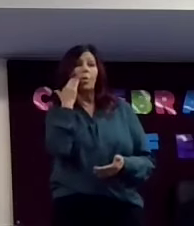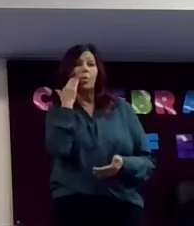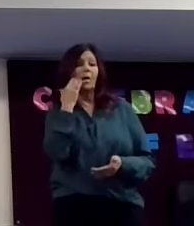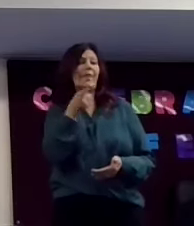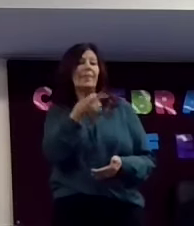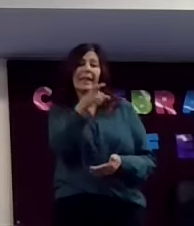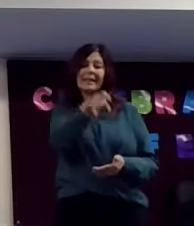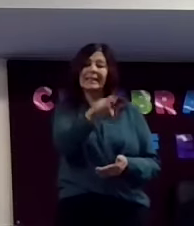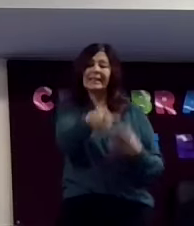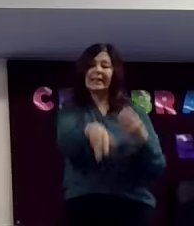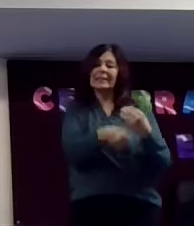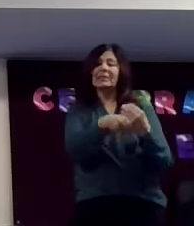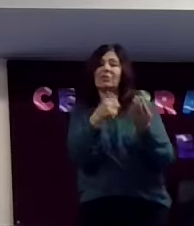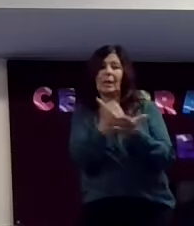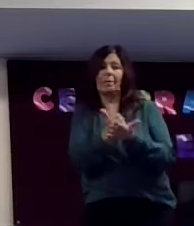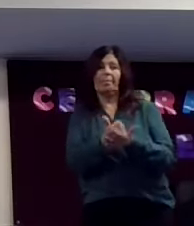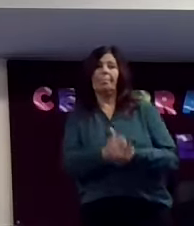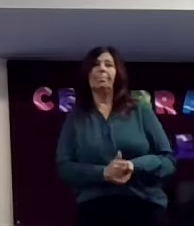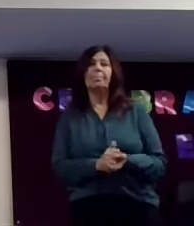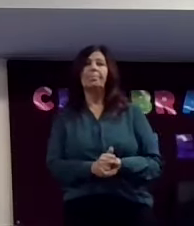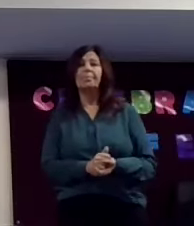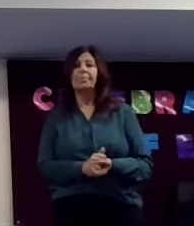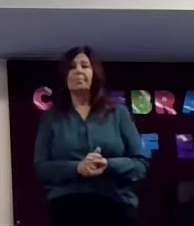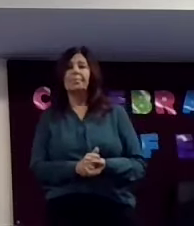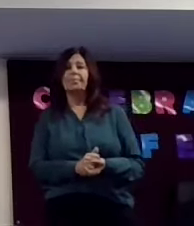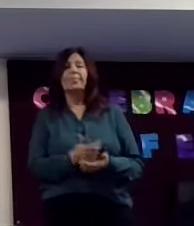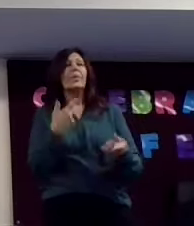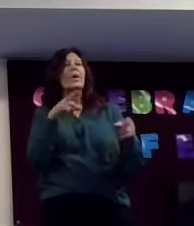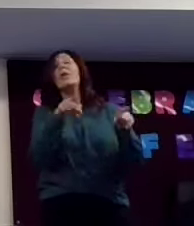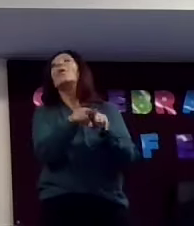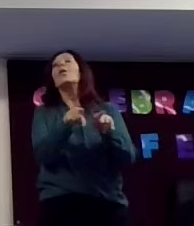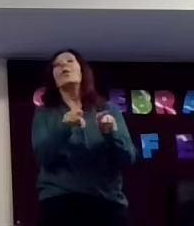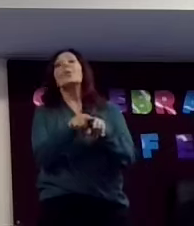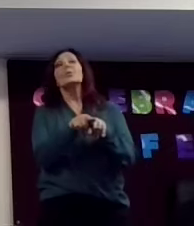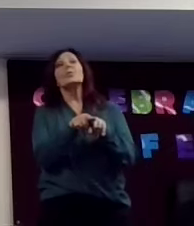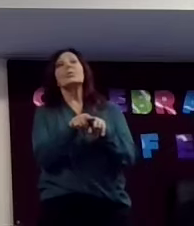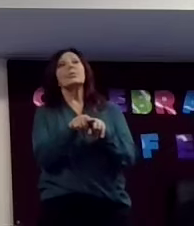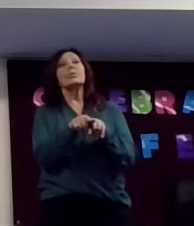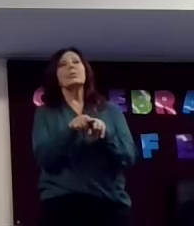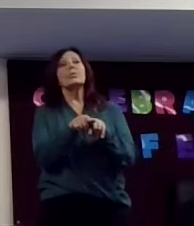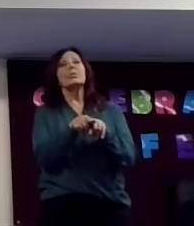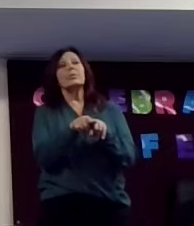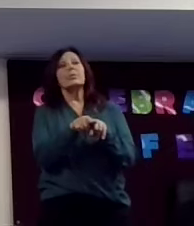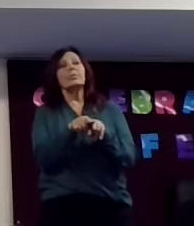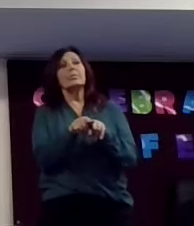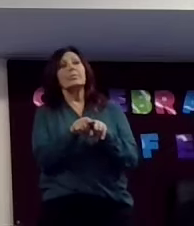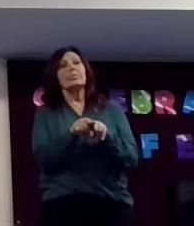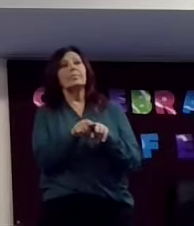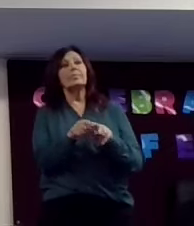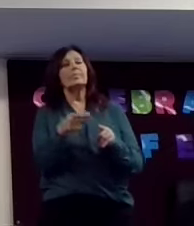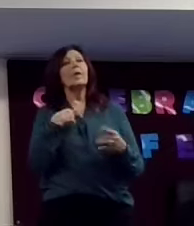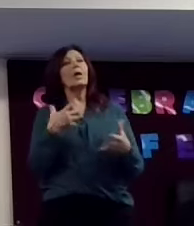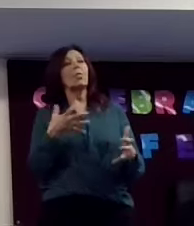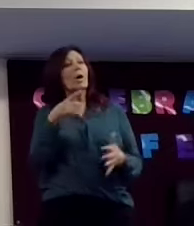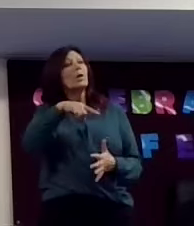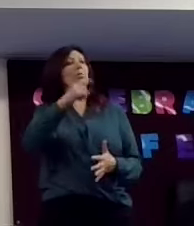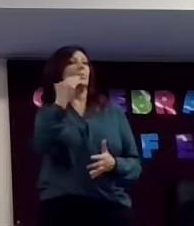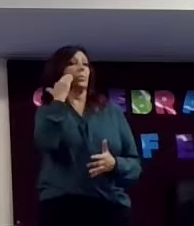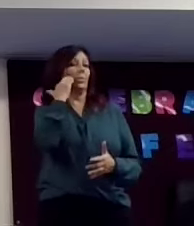that they need that additional help. I also, you know, I want